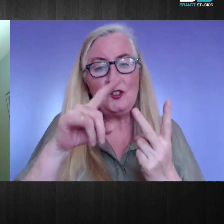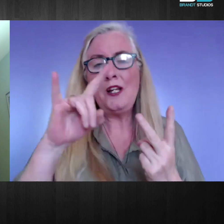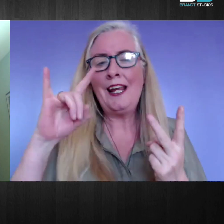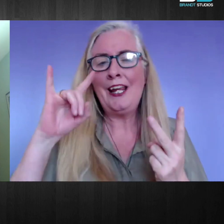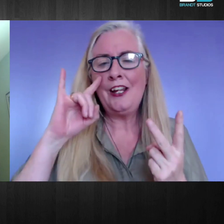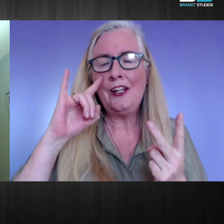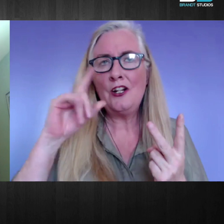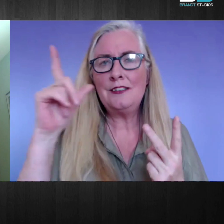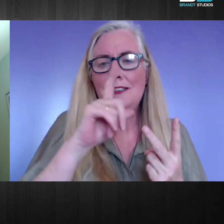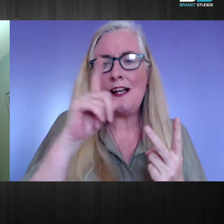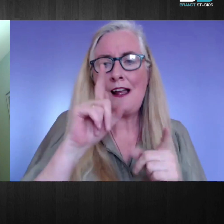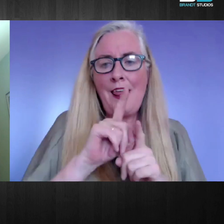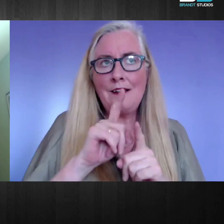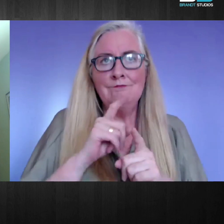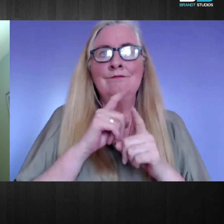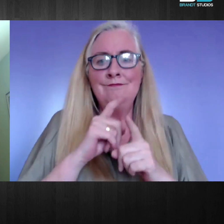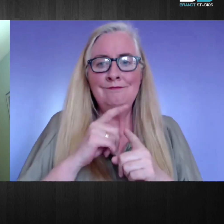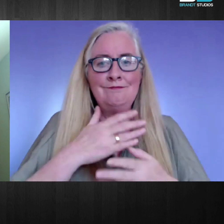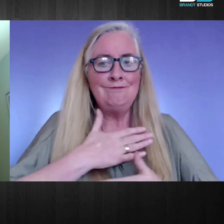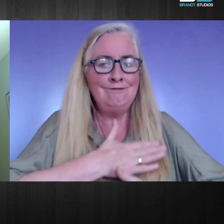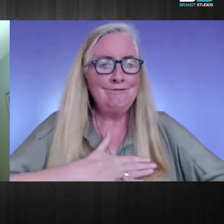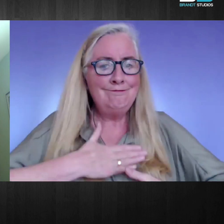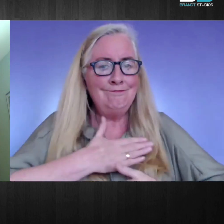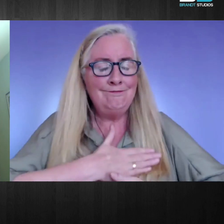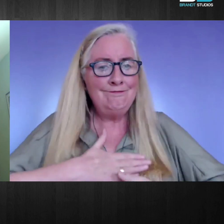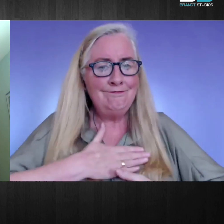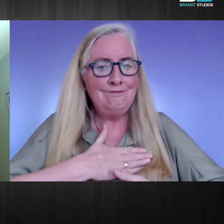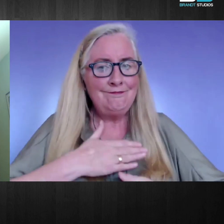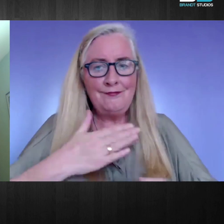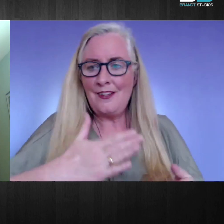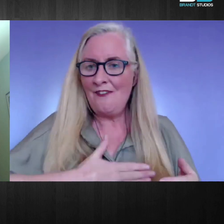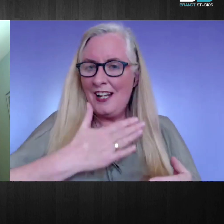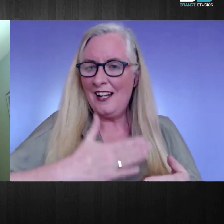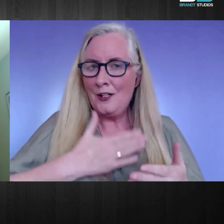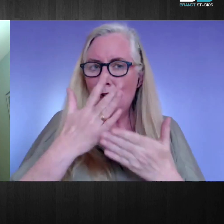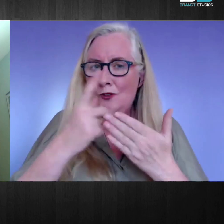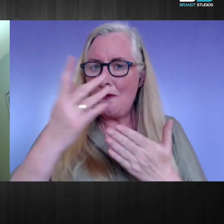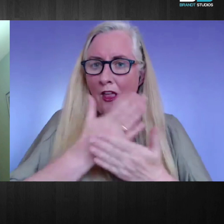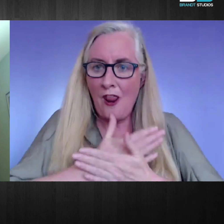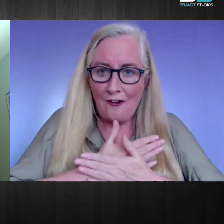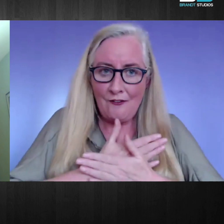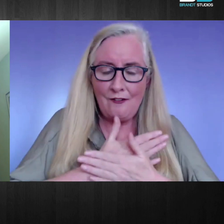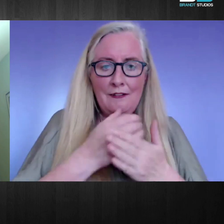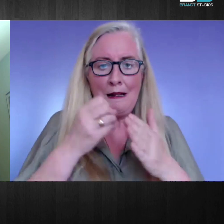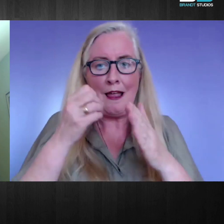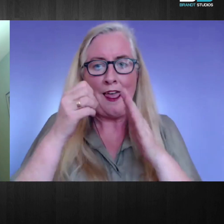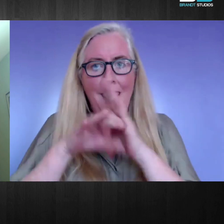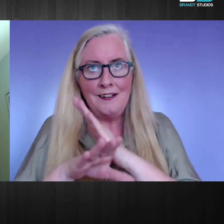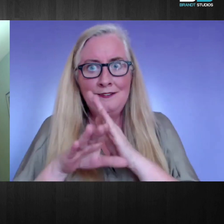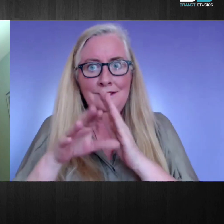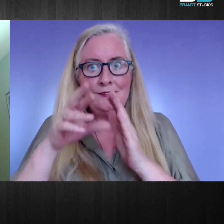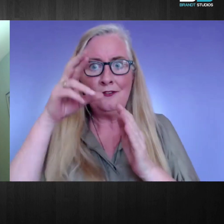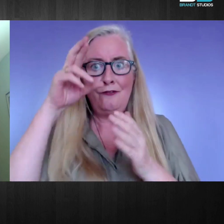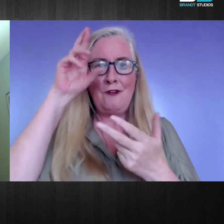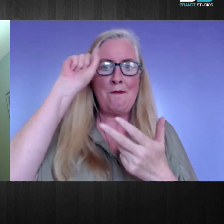awaken emotions or feelings of somebody that you've loved or lost. It can awaken memories. It helps us to kind of,